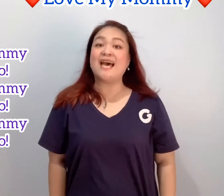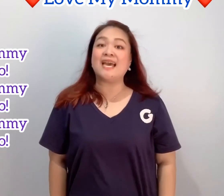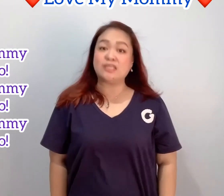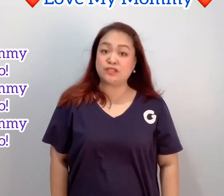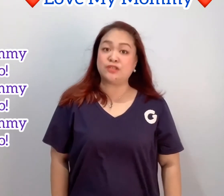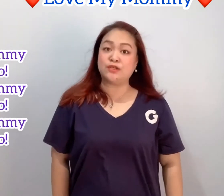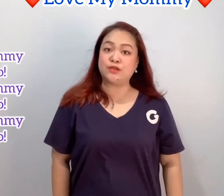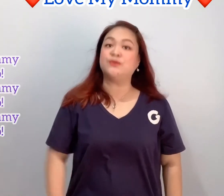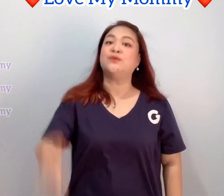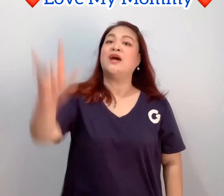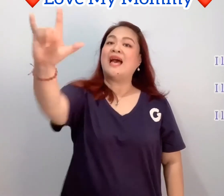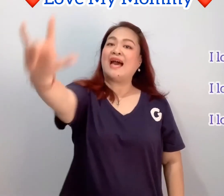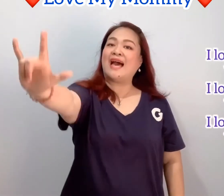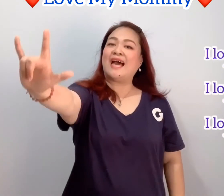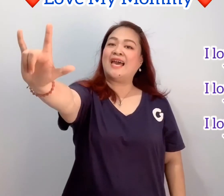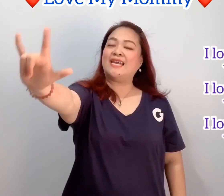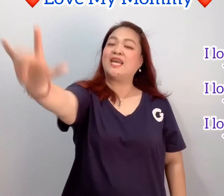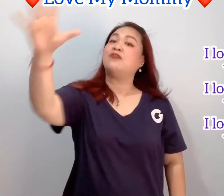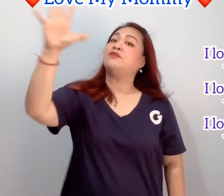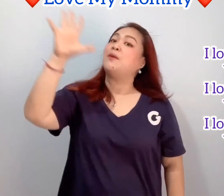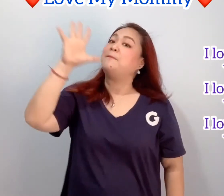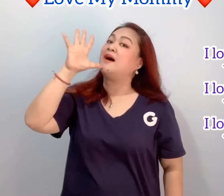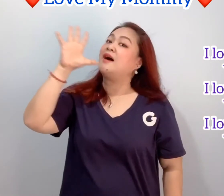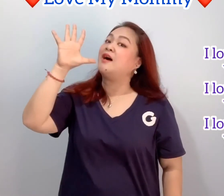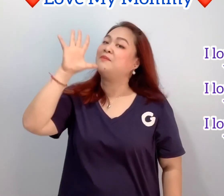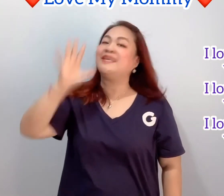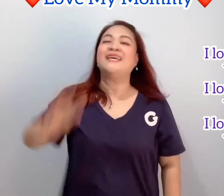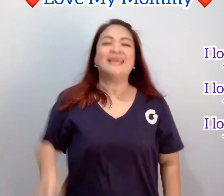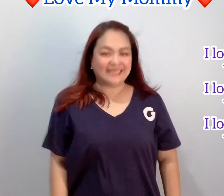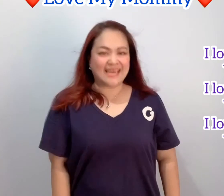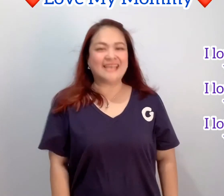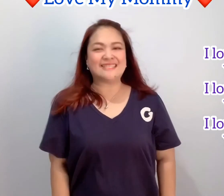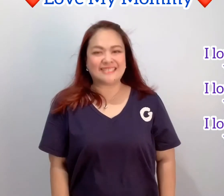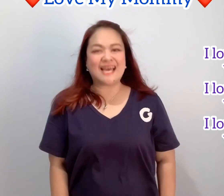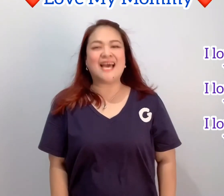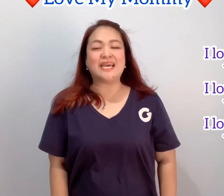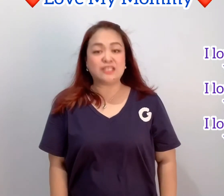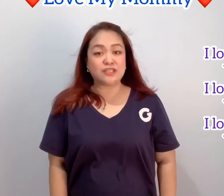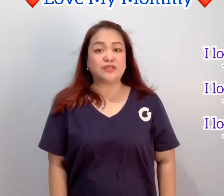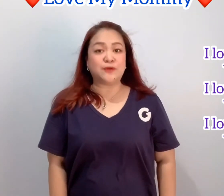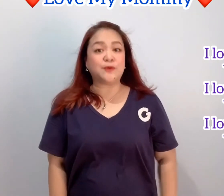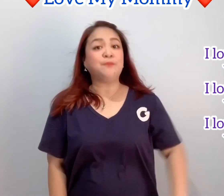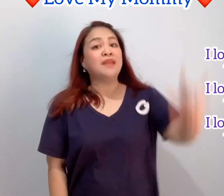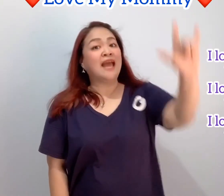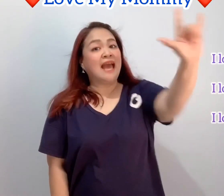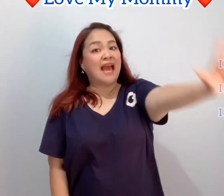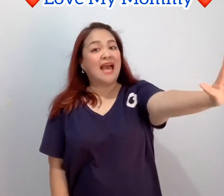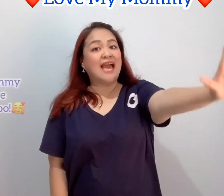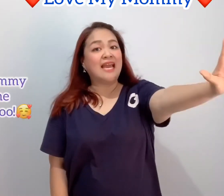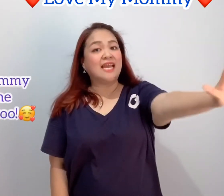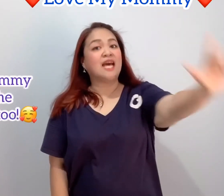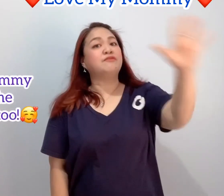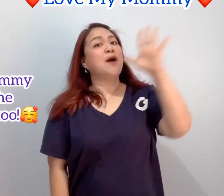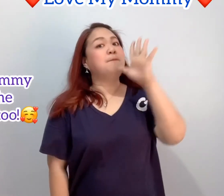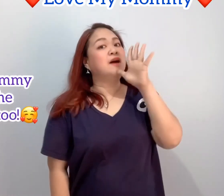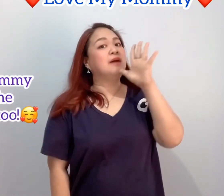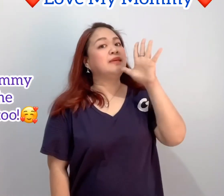do. I love mommy, yes, I do. I love mommy and